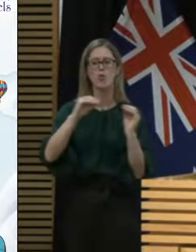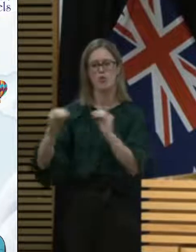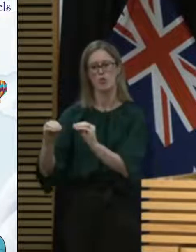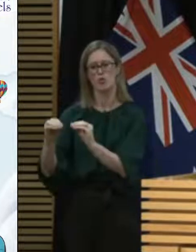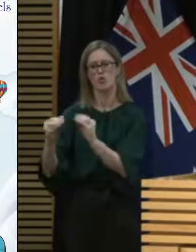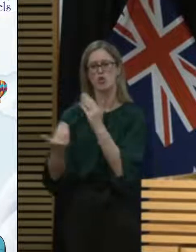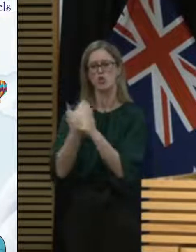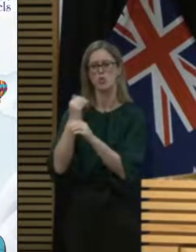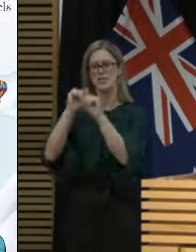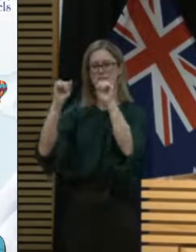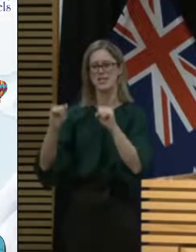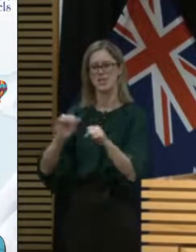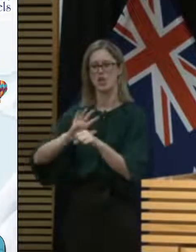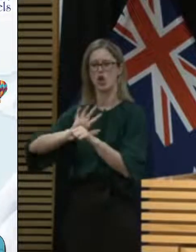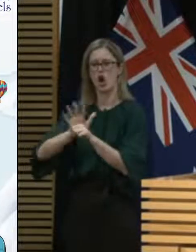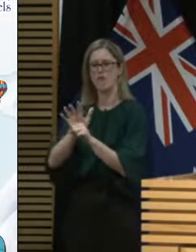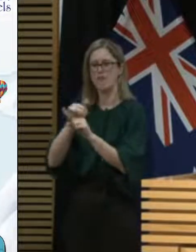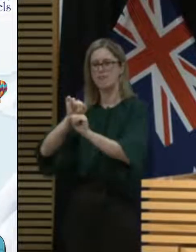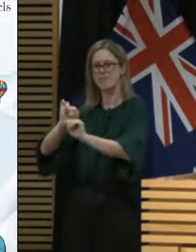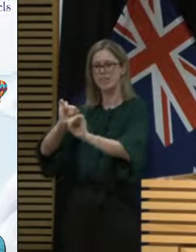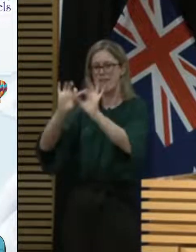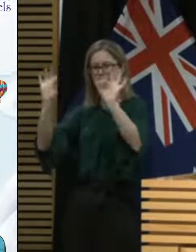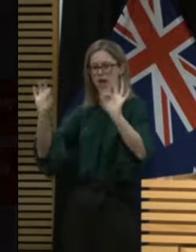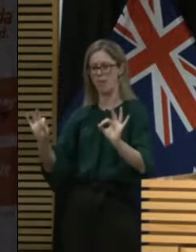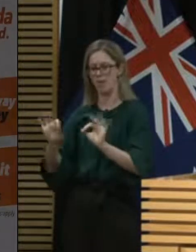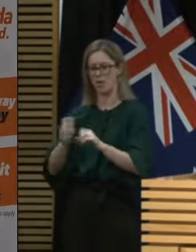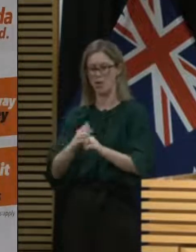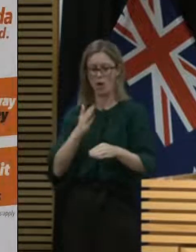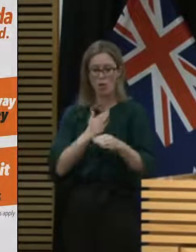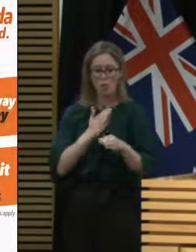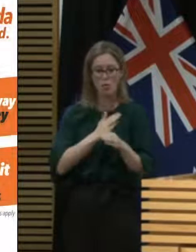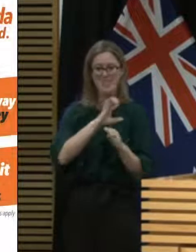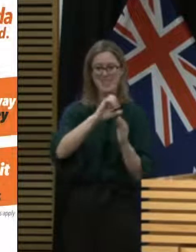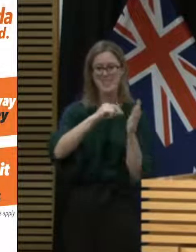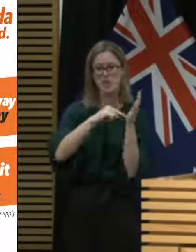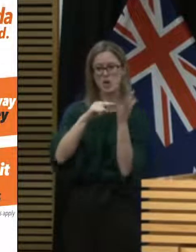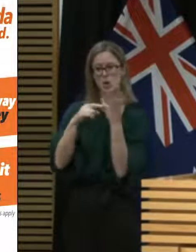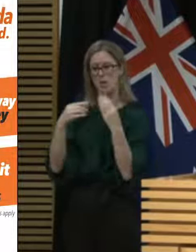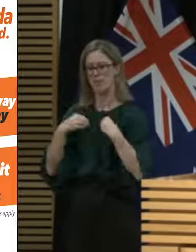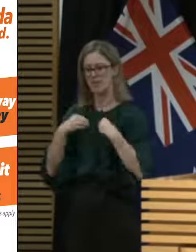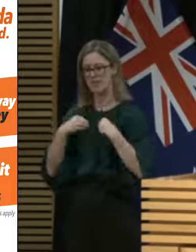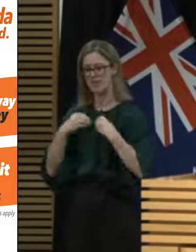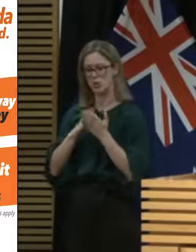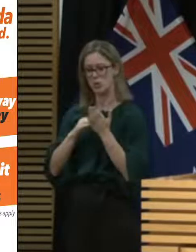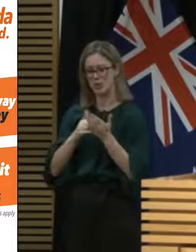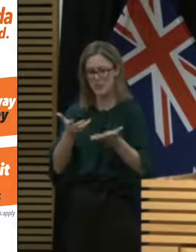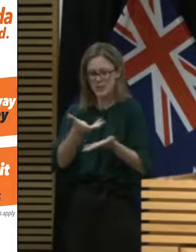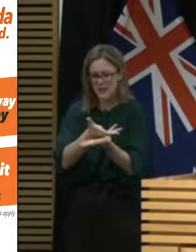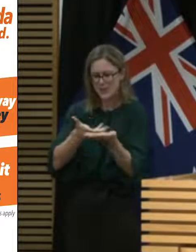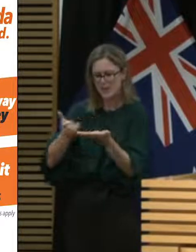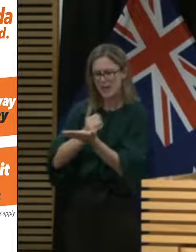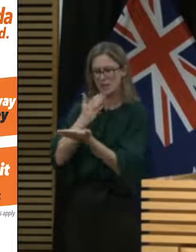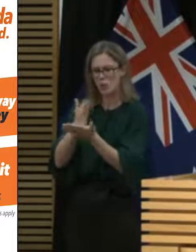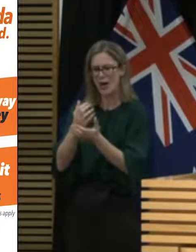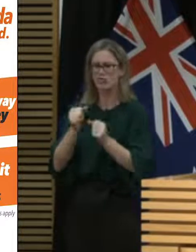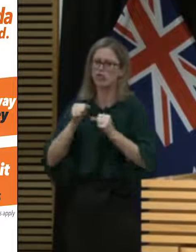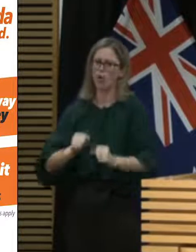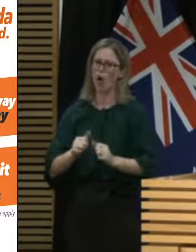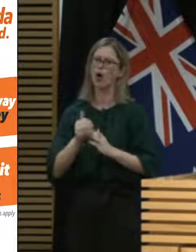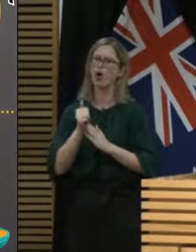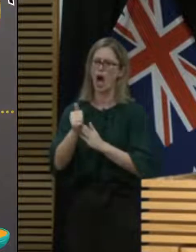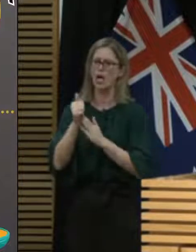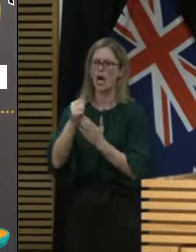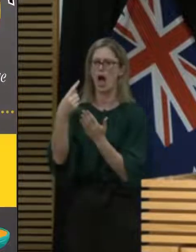protection framework. We're working closely with the CTU and Business New Zealand to make sure that we will have robust guidance for